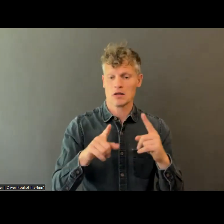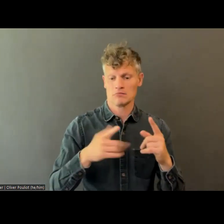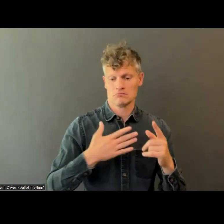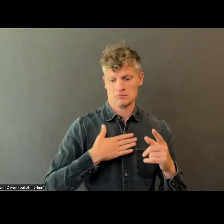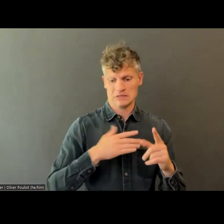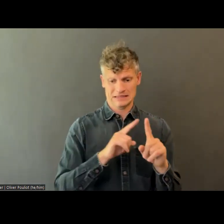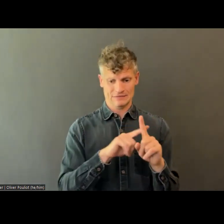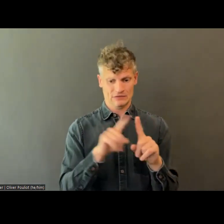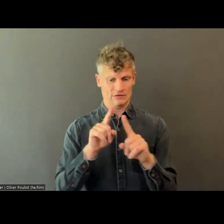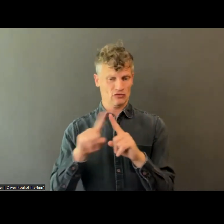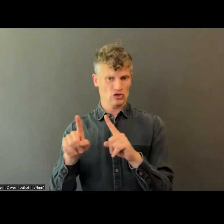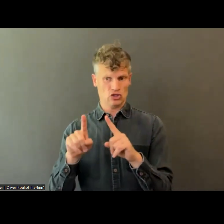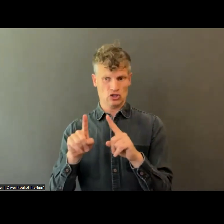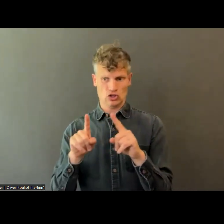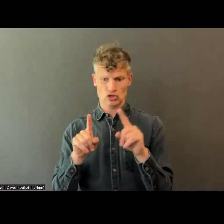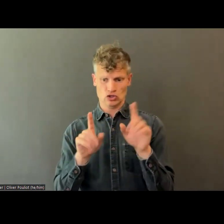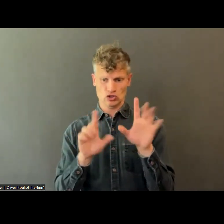various other